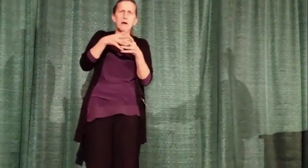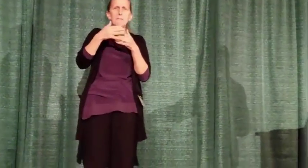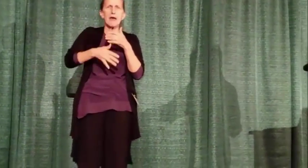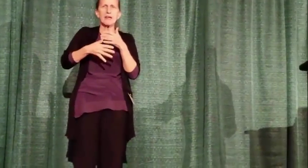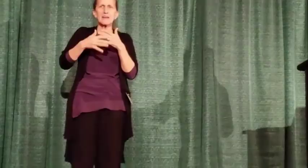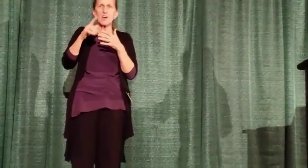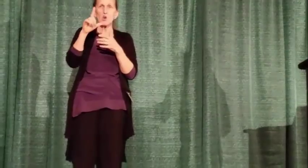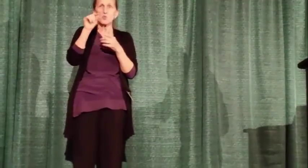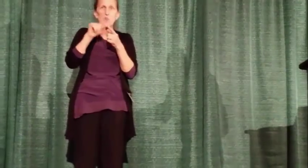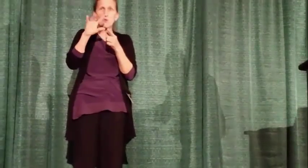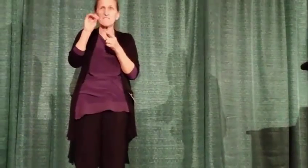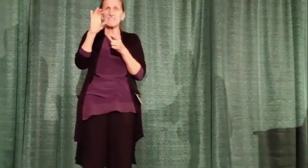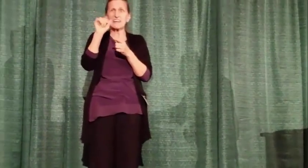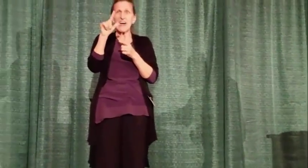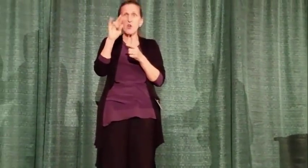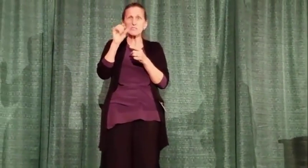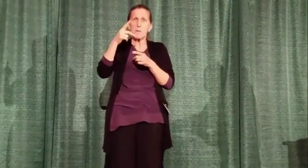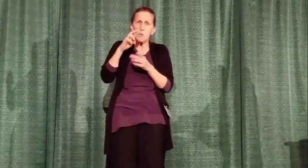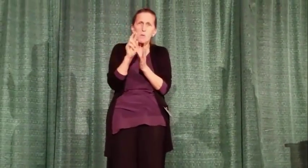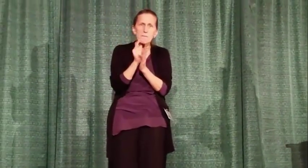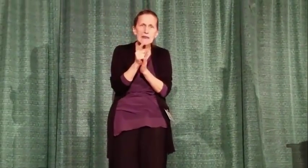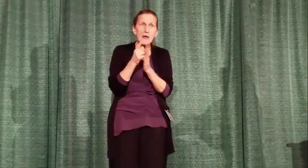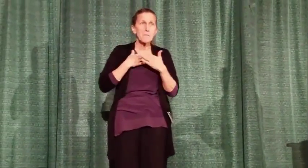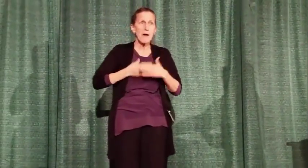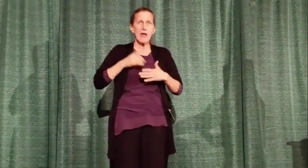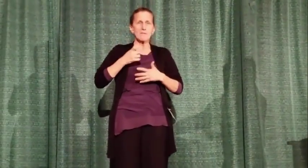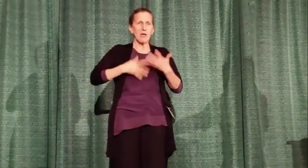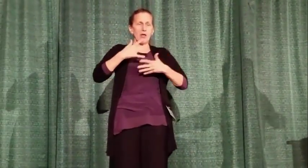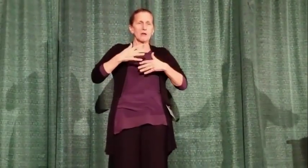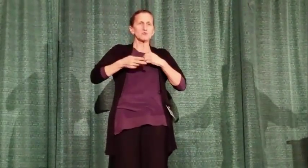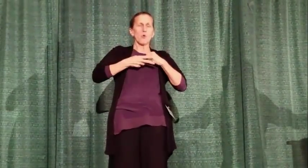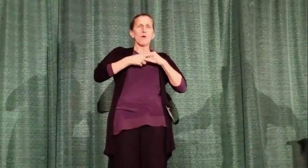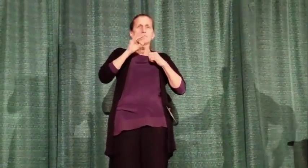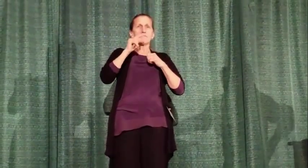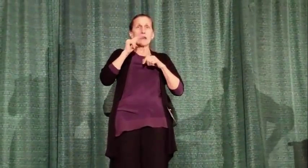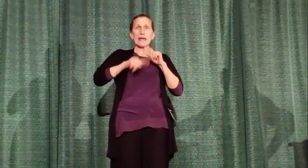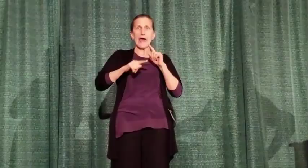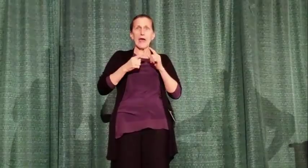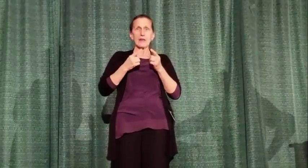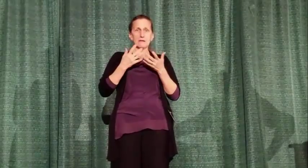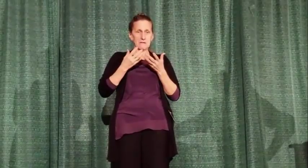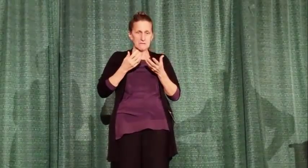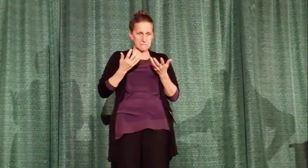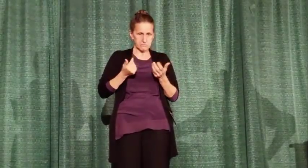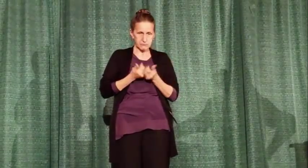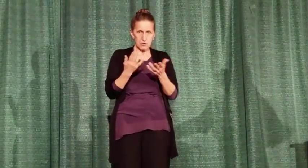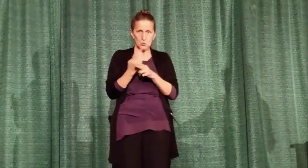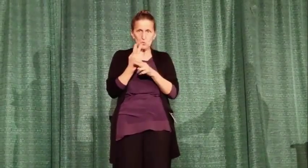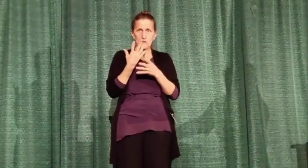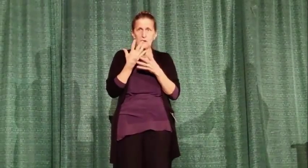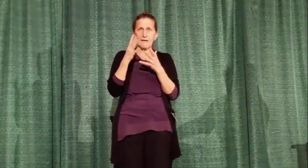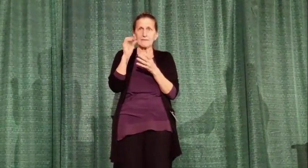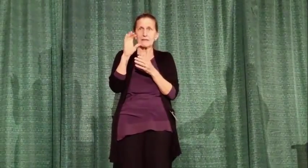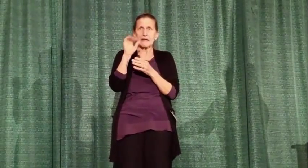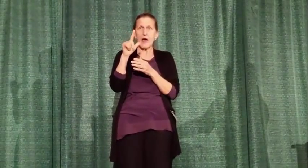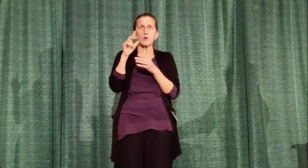like 20 to 50 calories a minute. And the body has to store it as fat, and it can't burn off calories at 50 calories a minute. A food